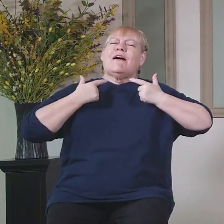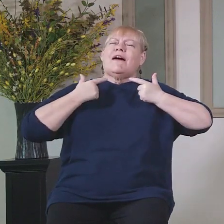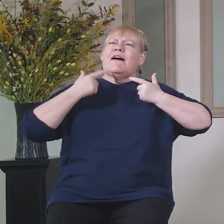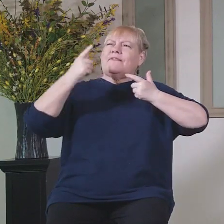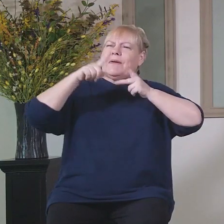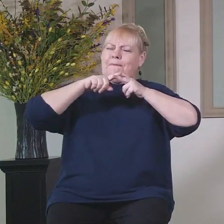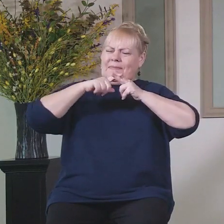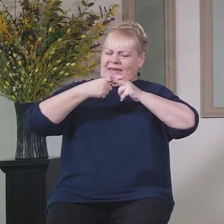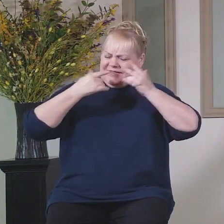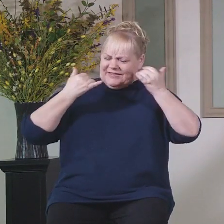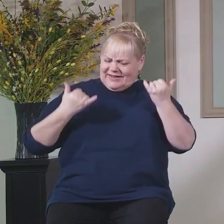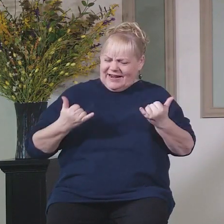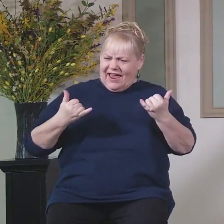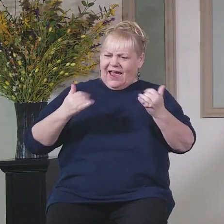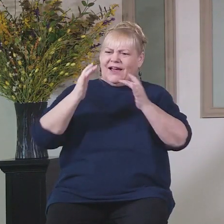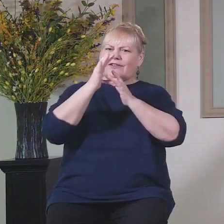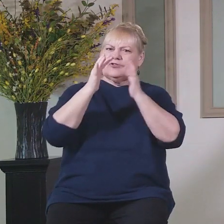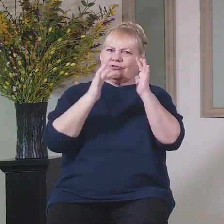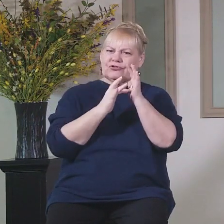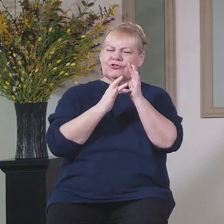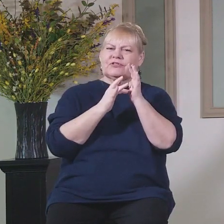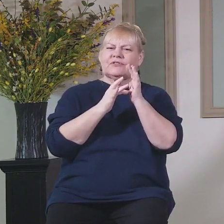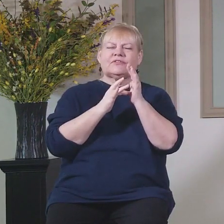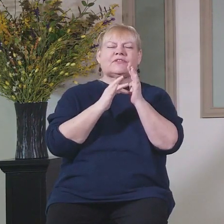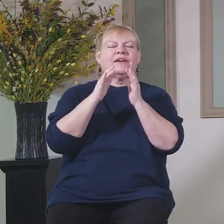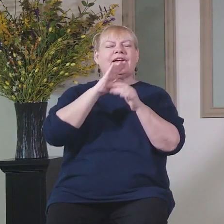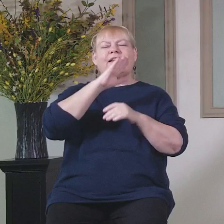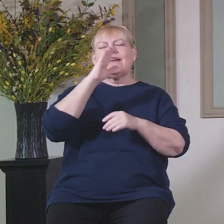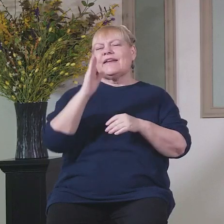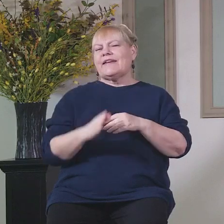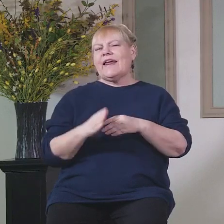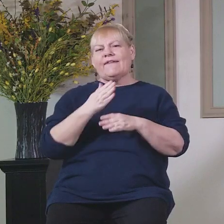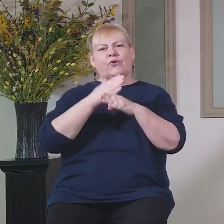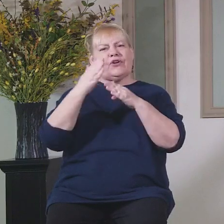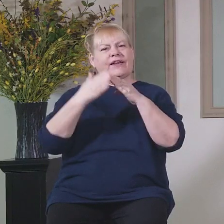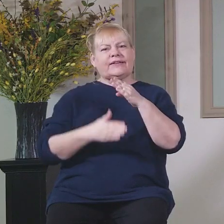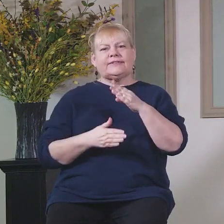begins now and never ends.